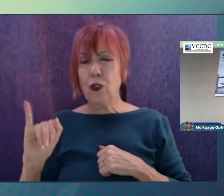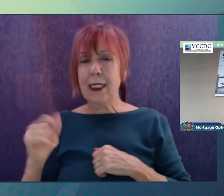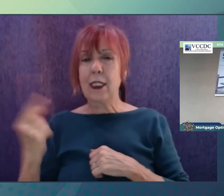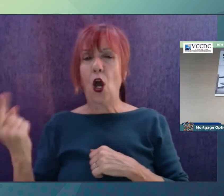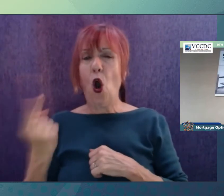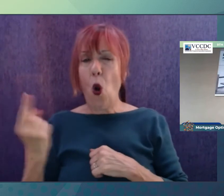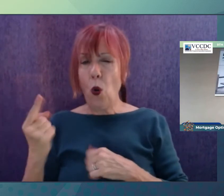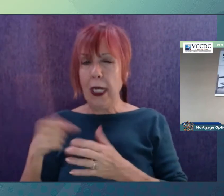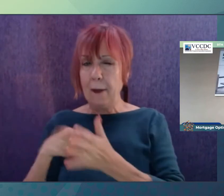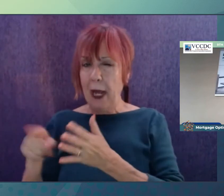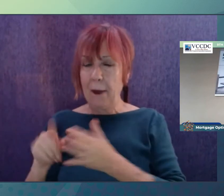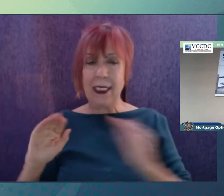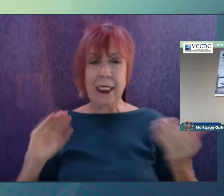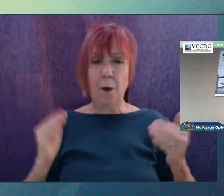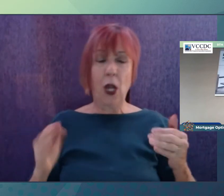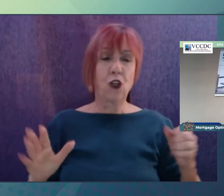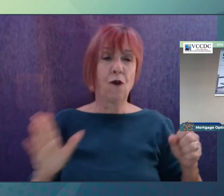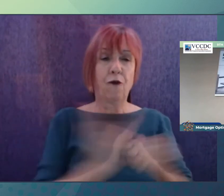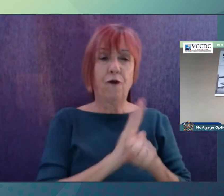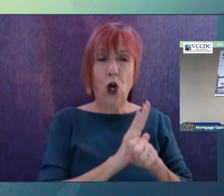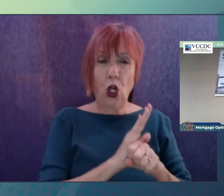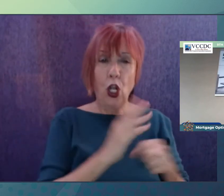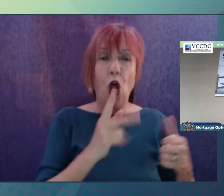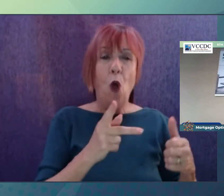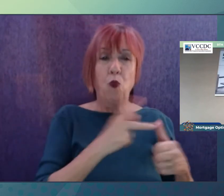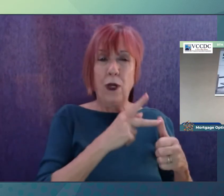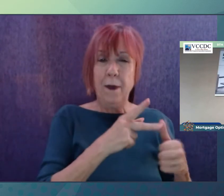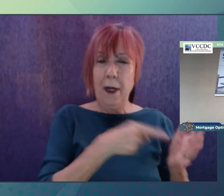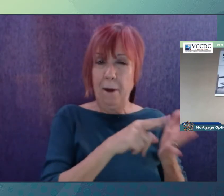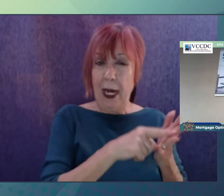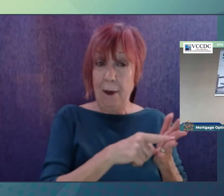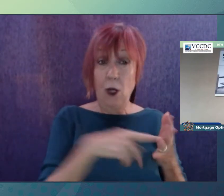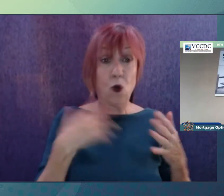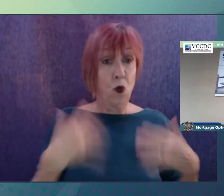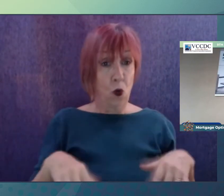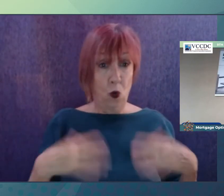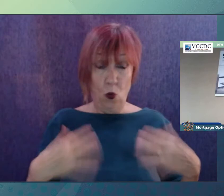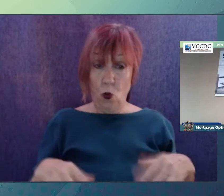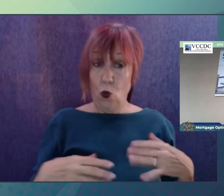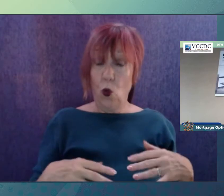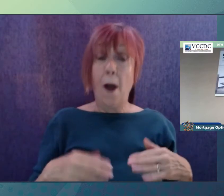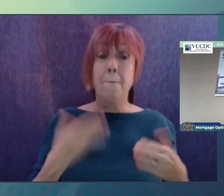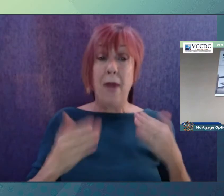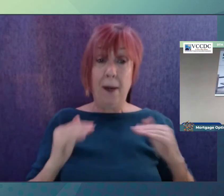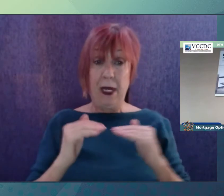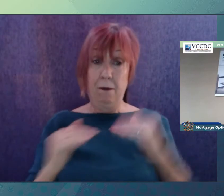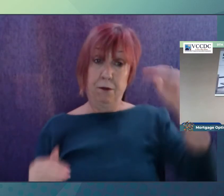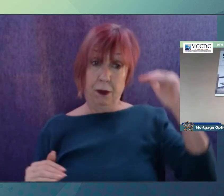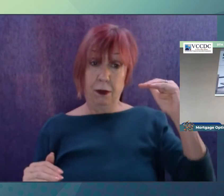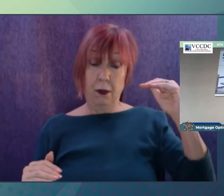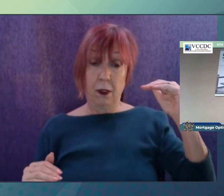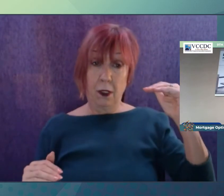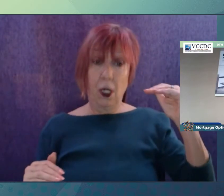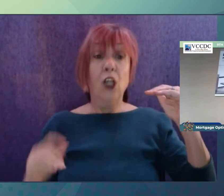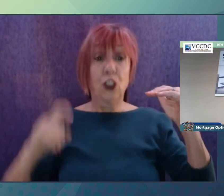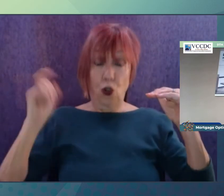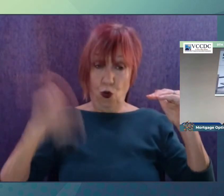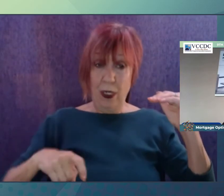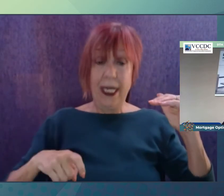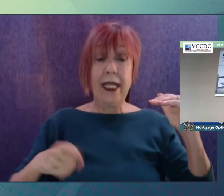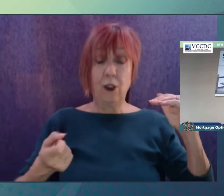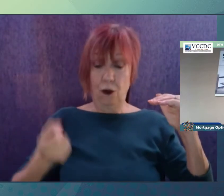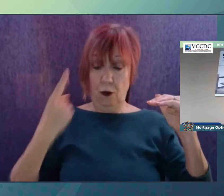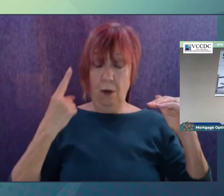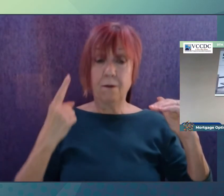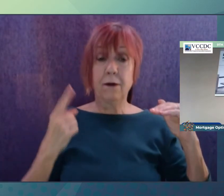interest payments might be quite a shock, and borrowers need to budget for those increased monthly payments. Let's review